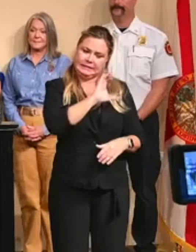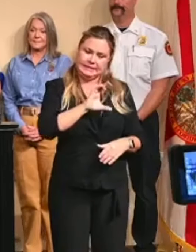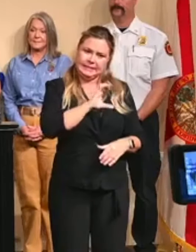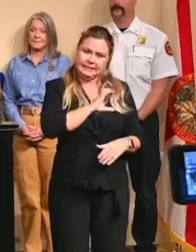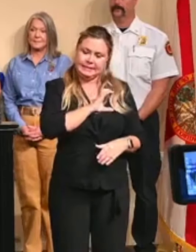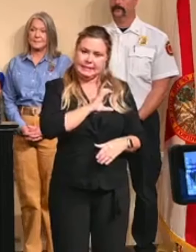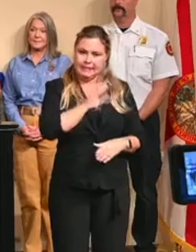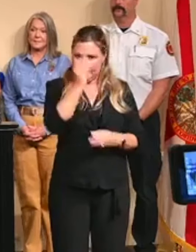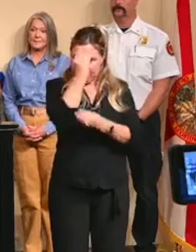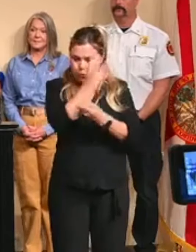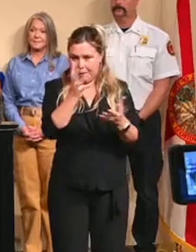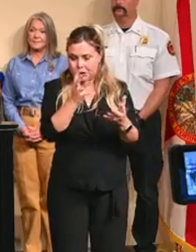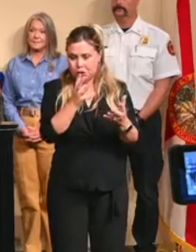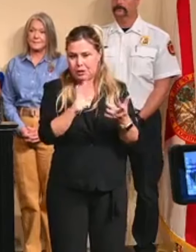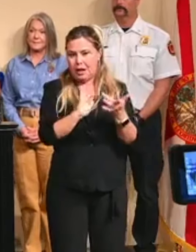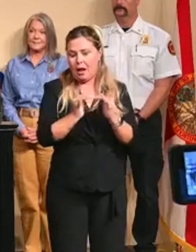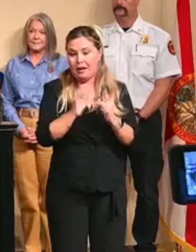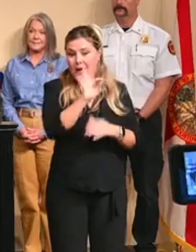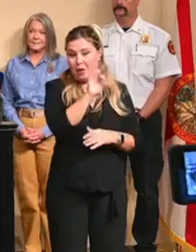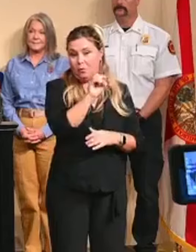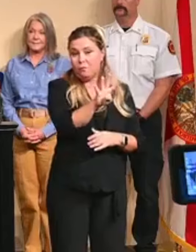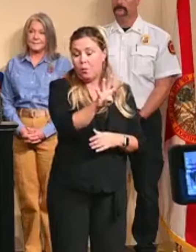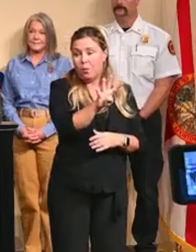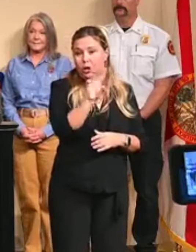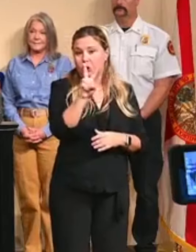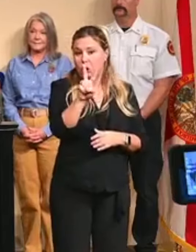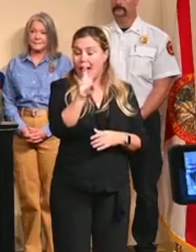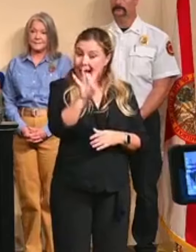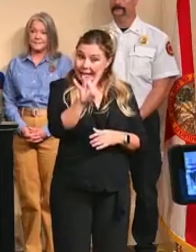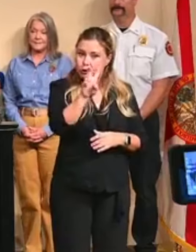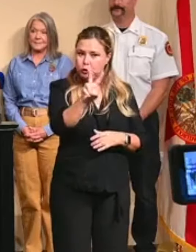information hotline. Again, that number is